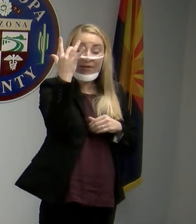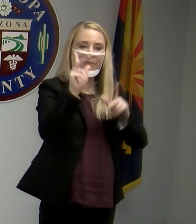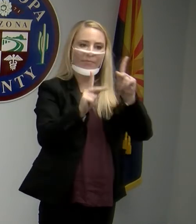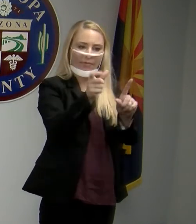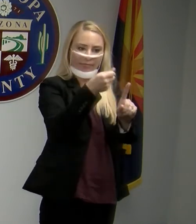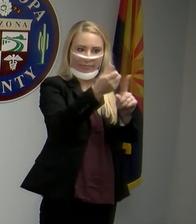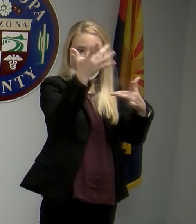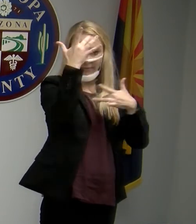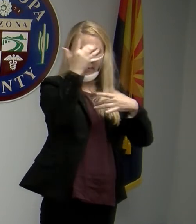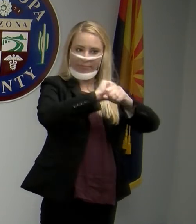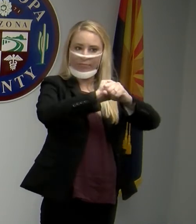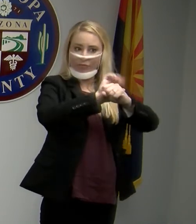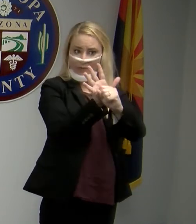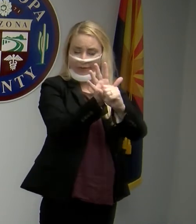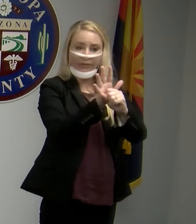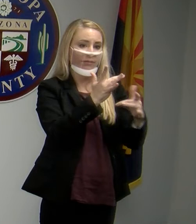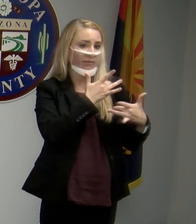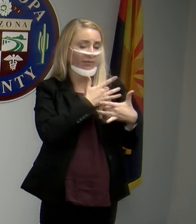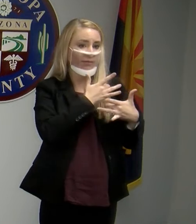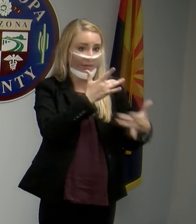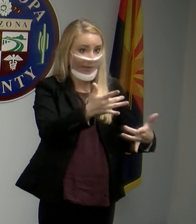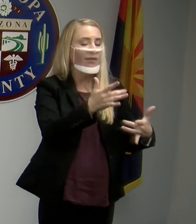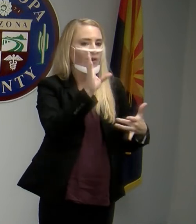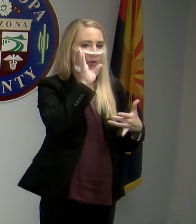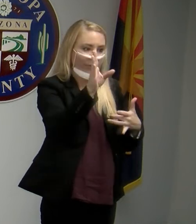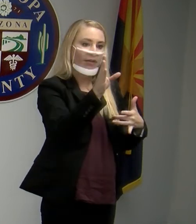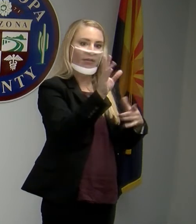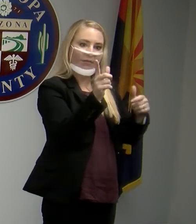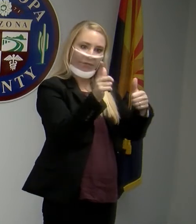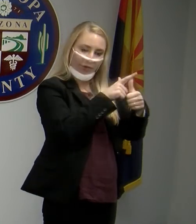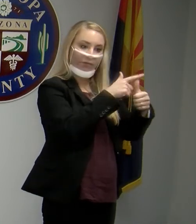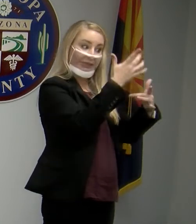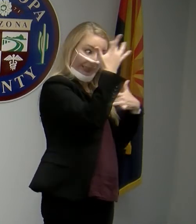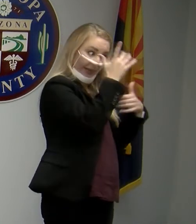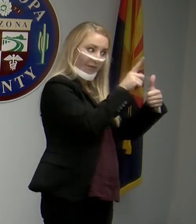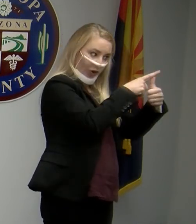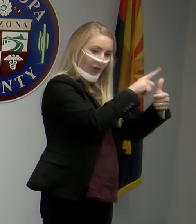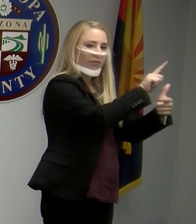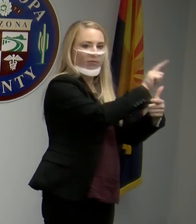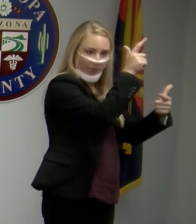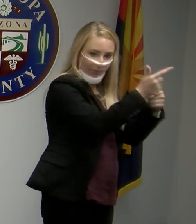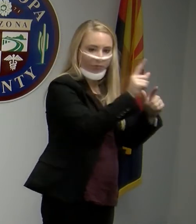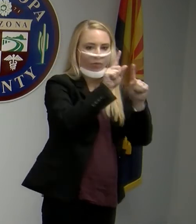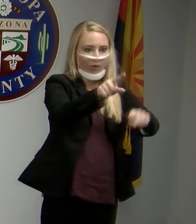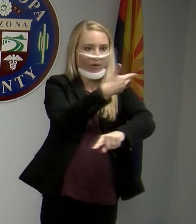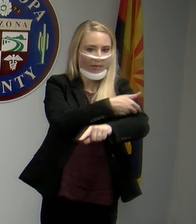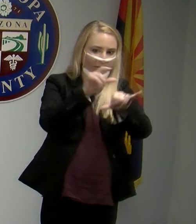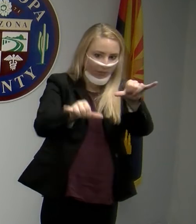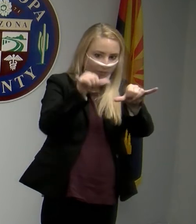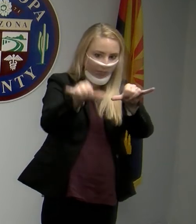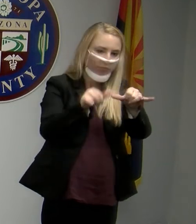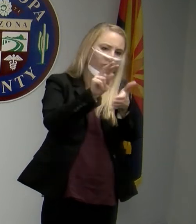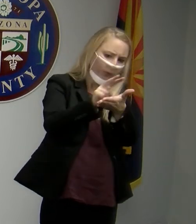COVID-19 especially tend to spend a few weeks in the hospital before they pass away from COVID-19. It's not in